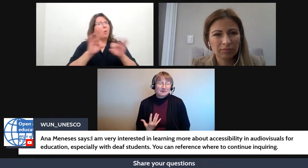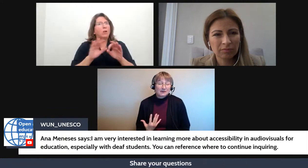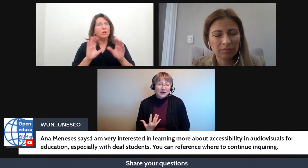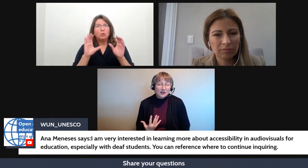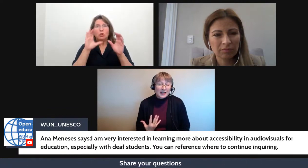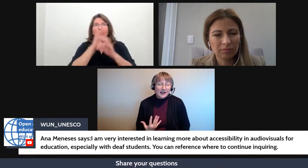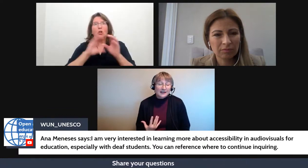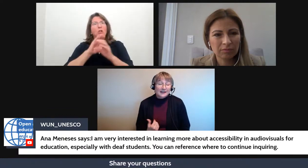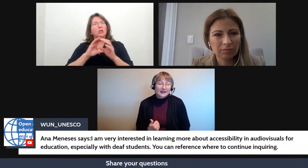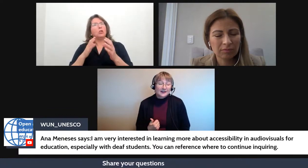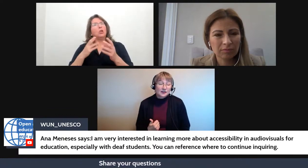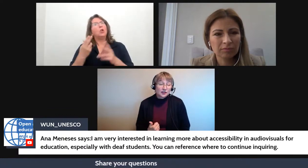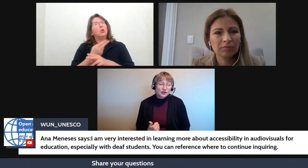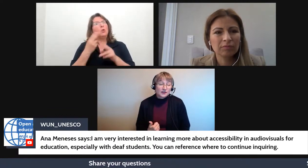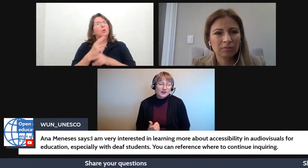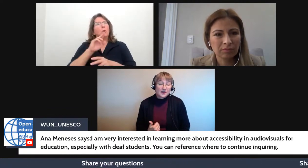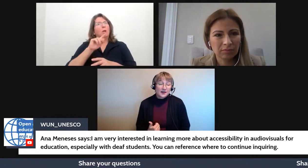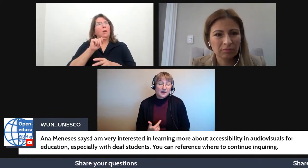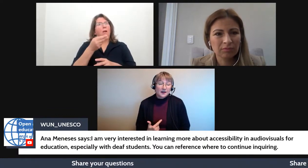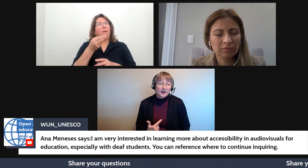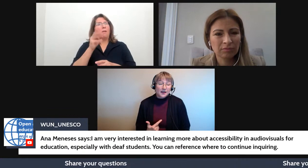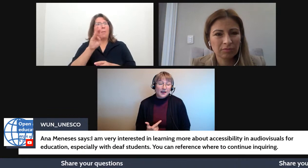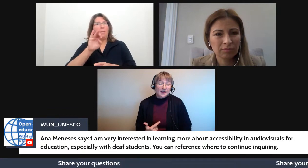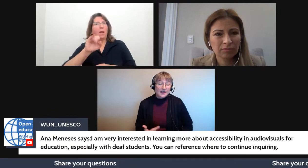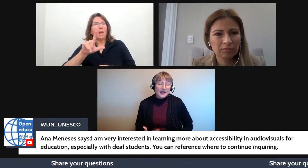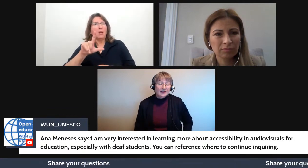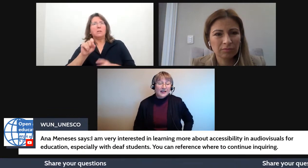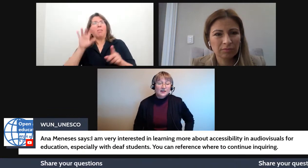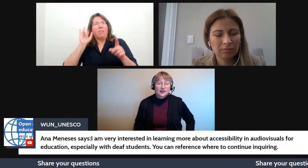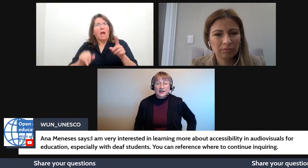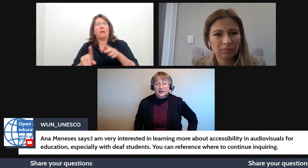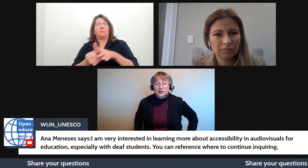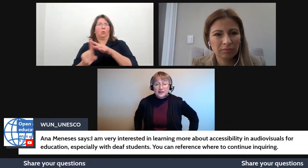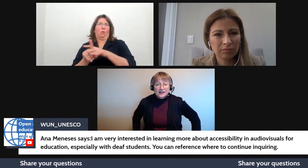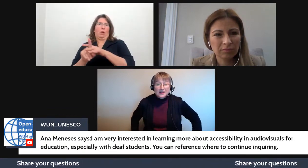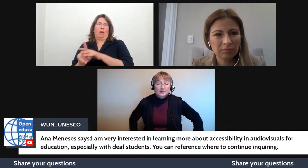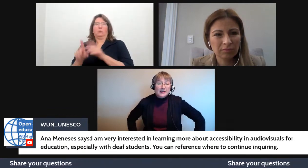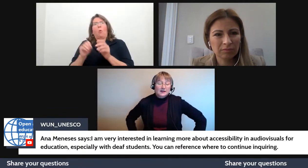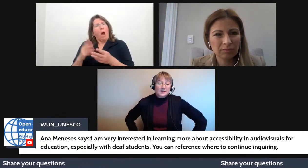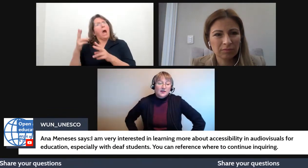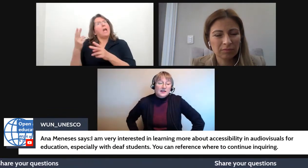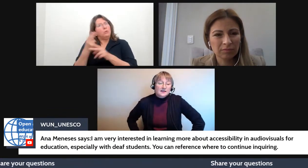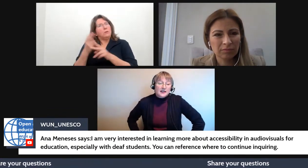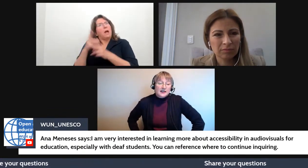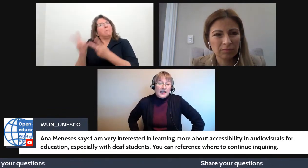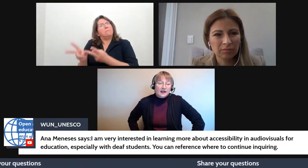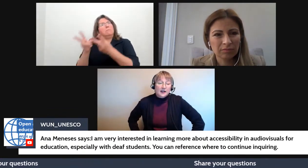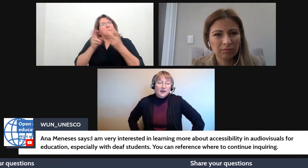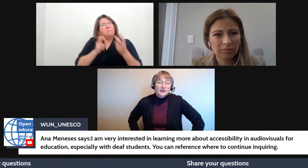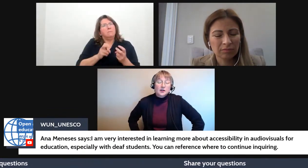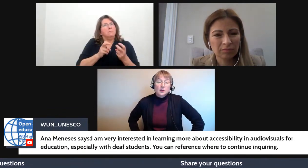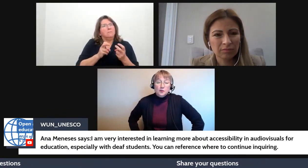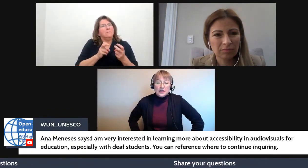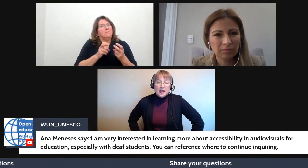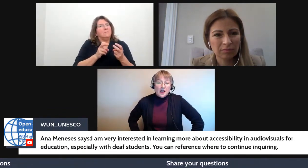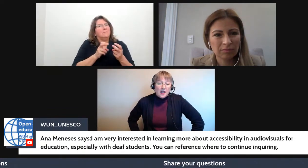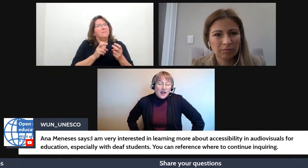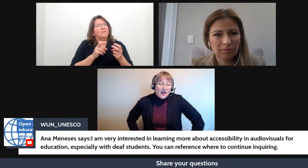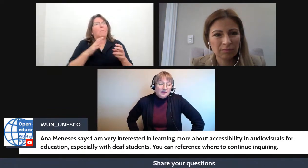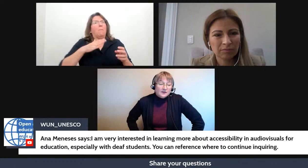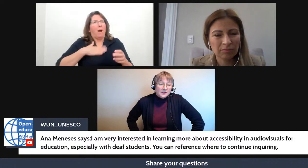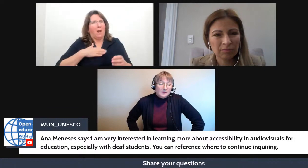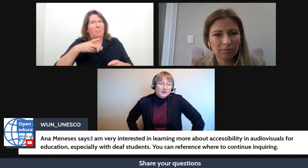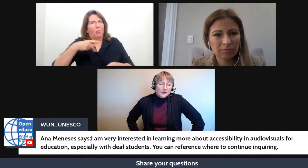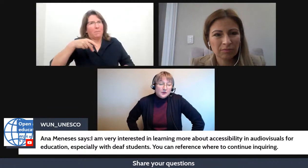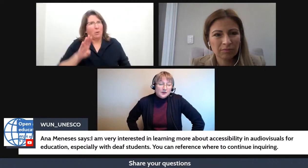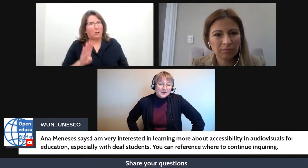the functionality, like the searches and the navigation and using thumbnails and things like that. So we